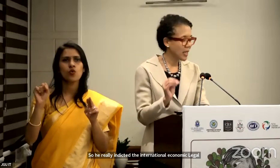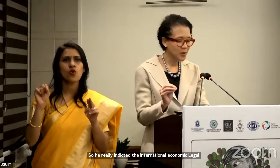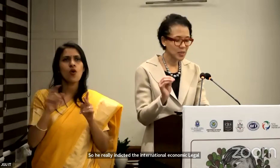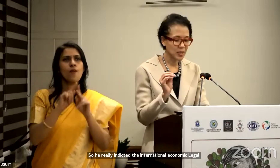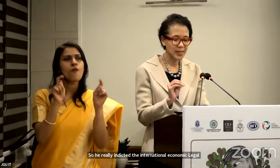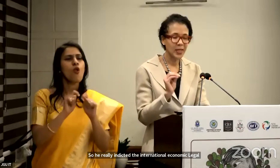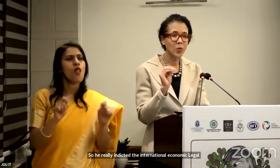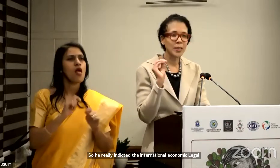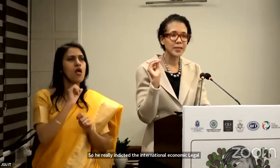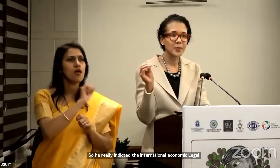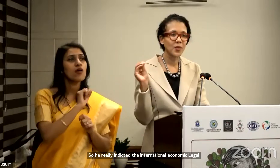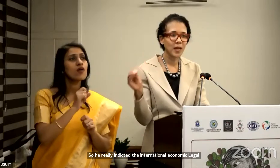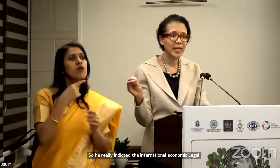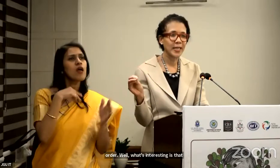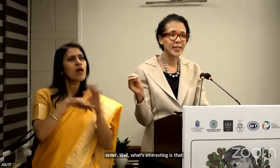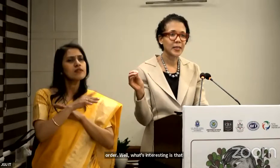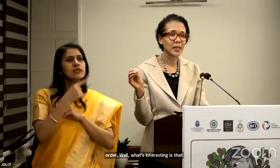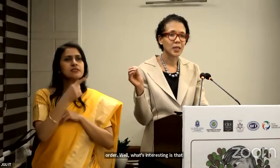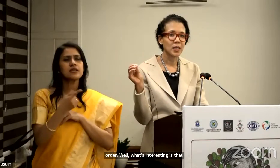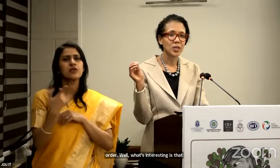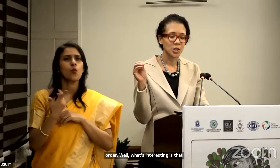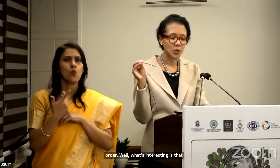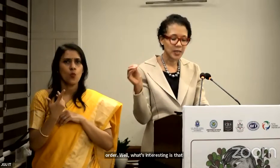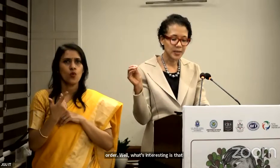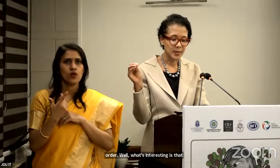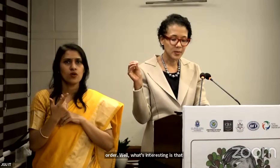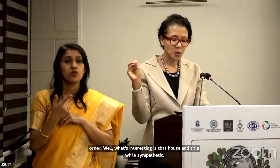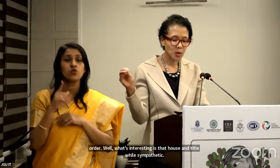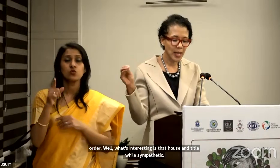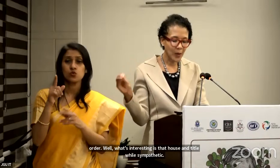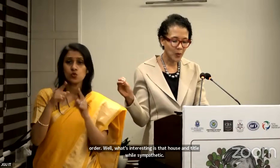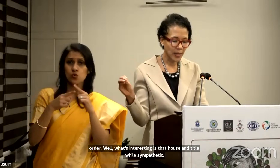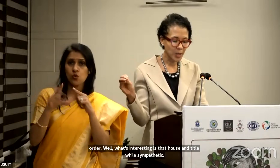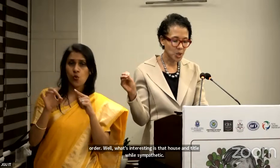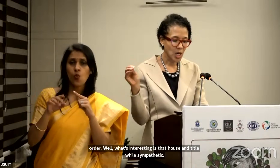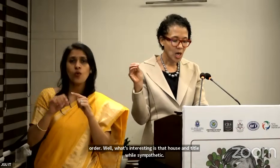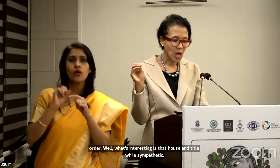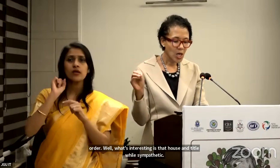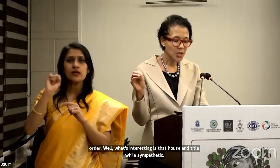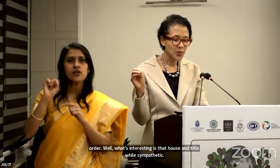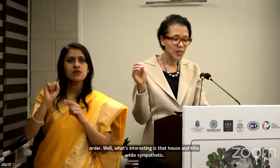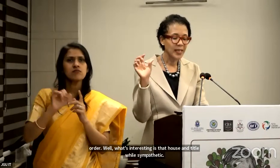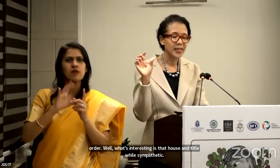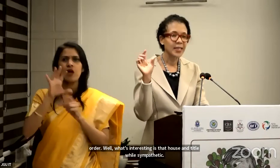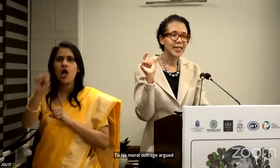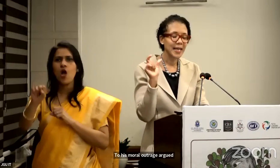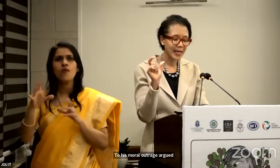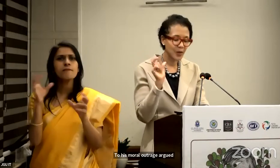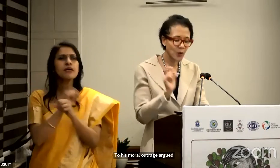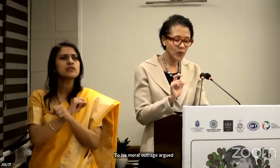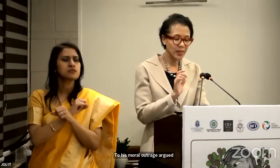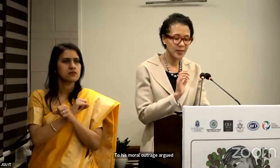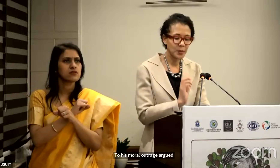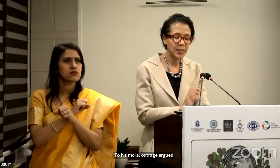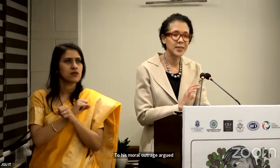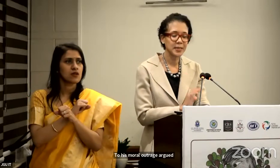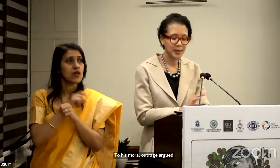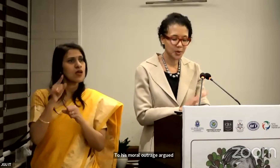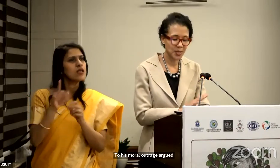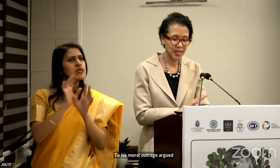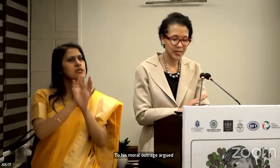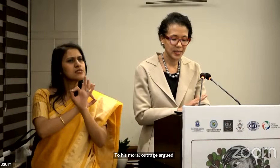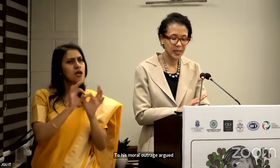is that Howes and Teitel, while sympathetic to his moral outrage, argued that he had an overly